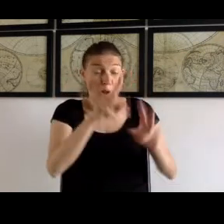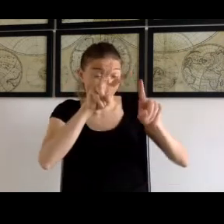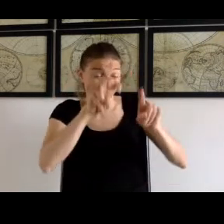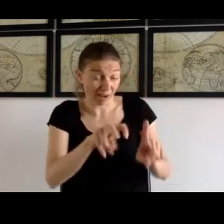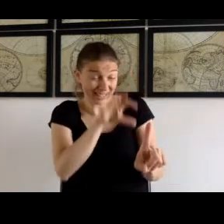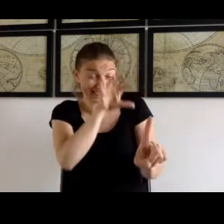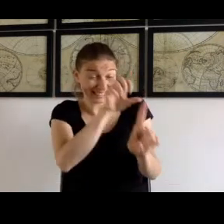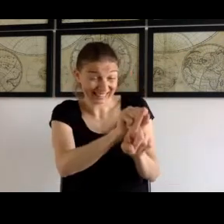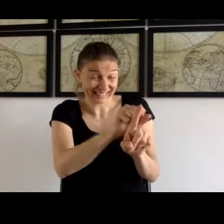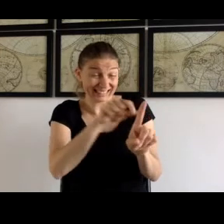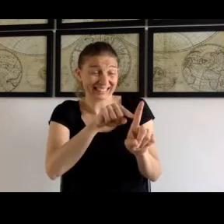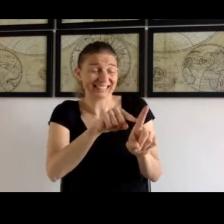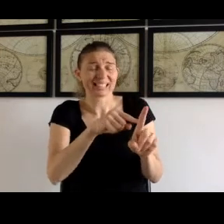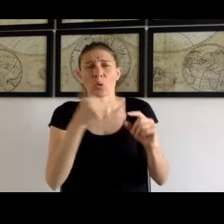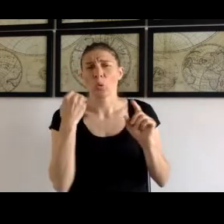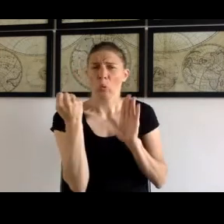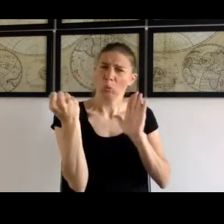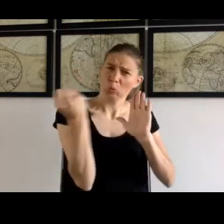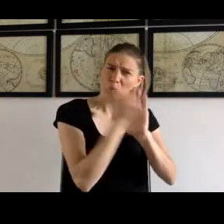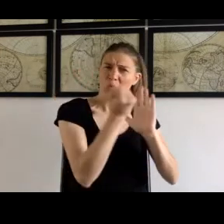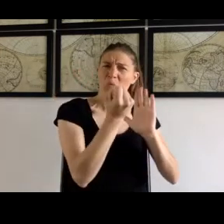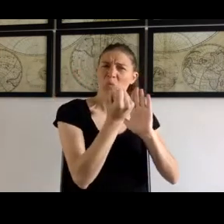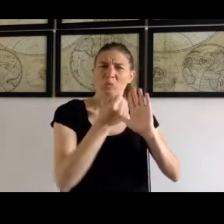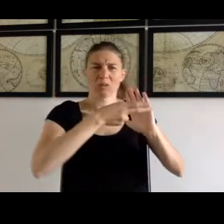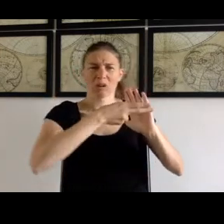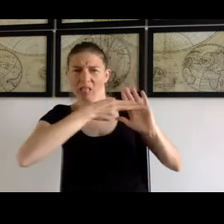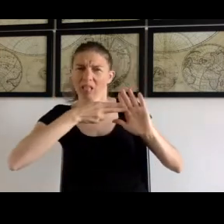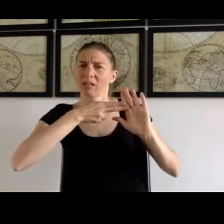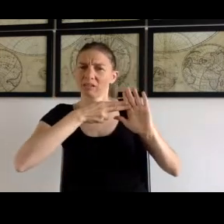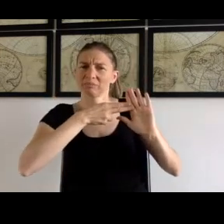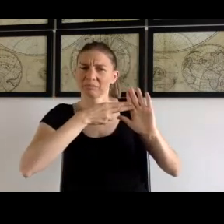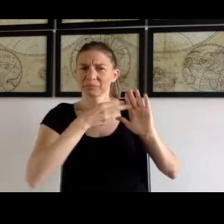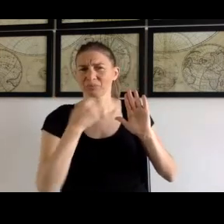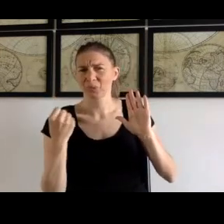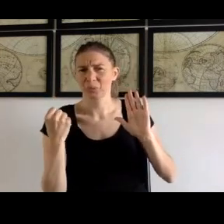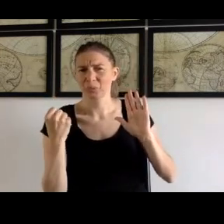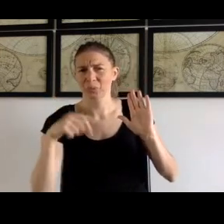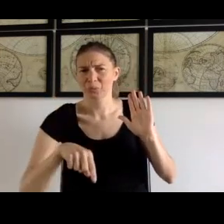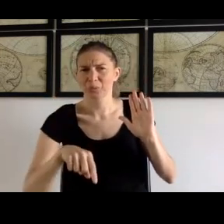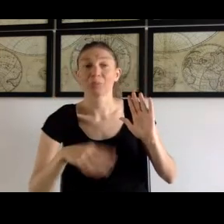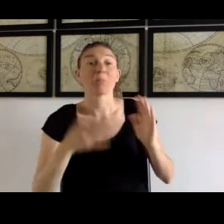on the health, for example, thinking you on the residential